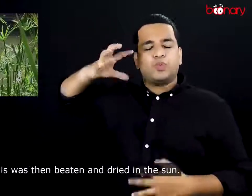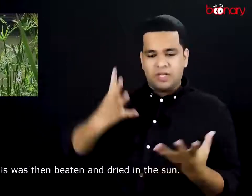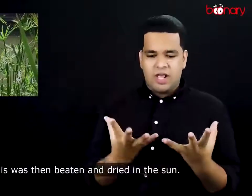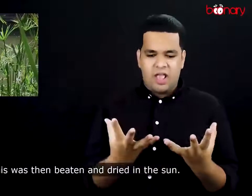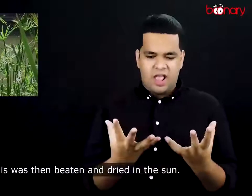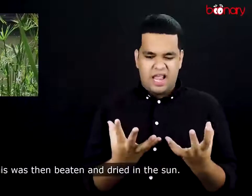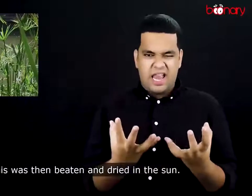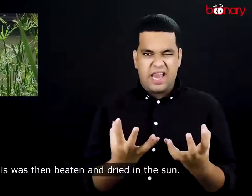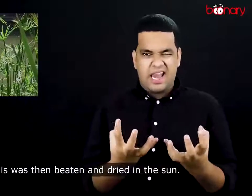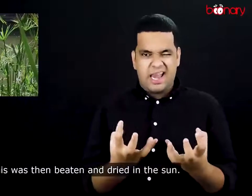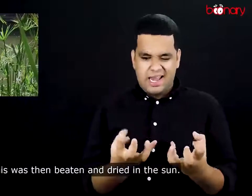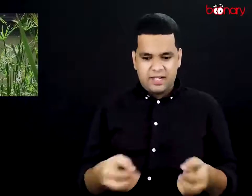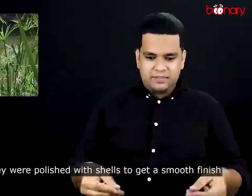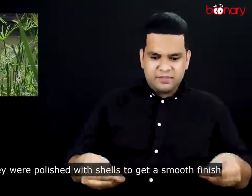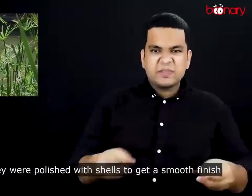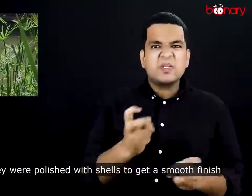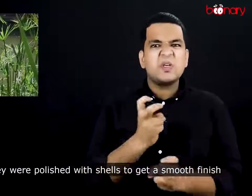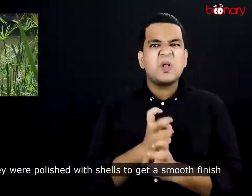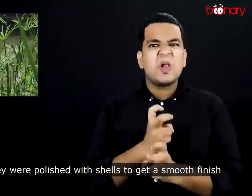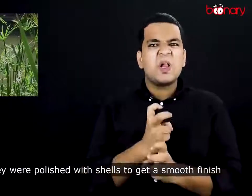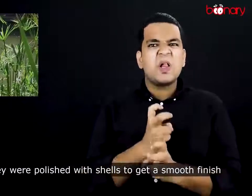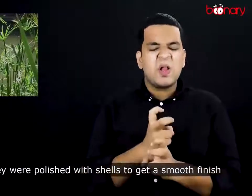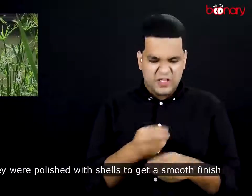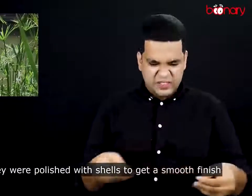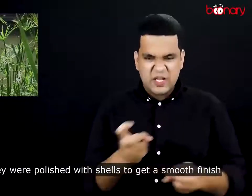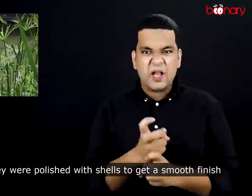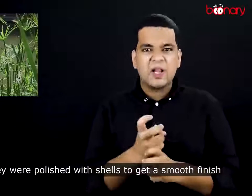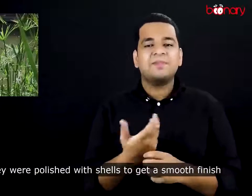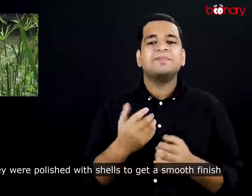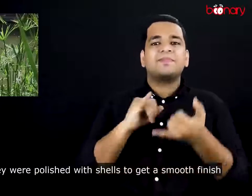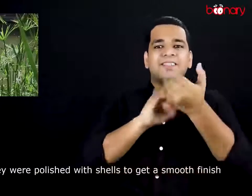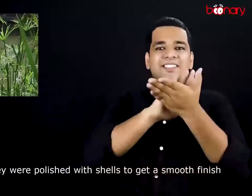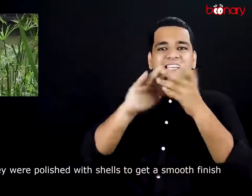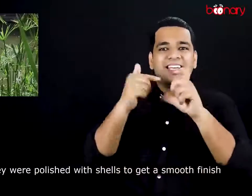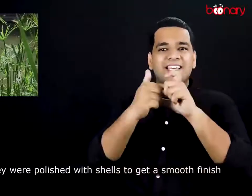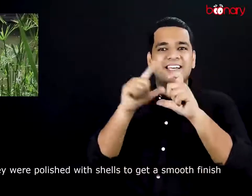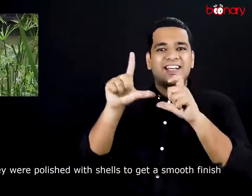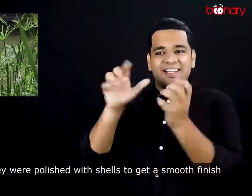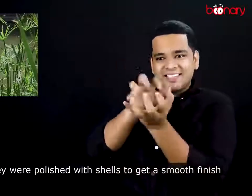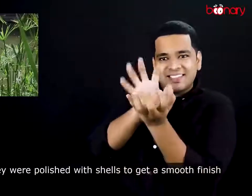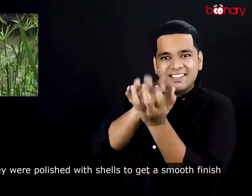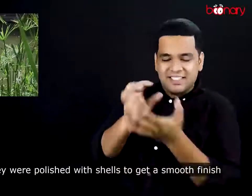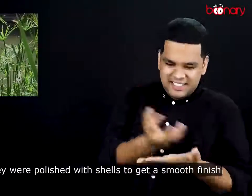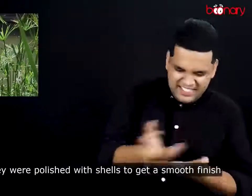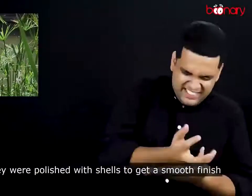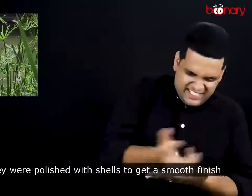and dried in the sun. Finally, they were polished with shells to get a